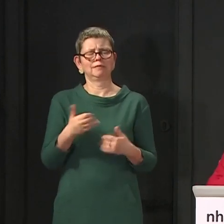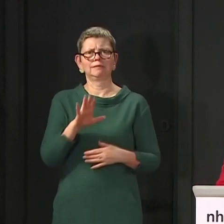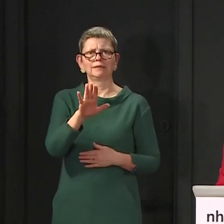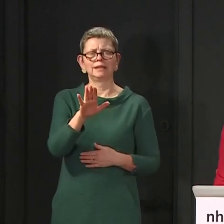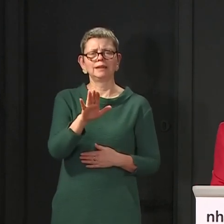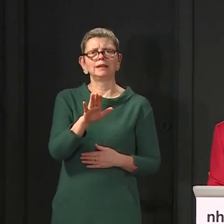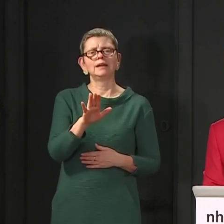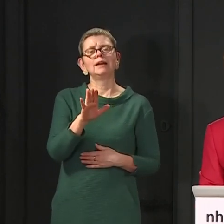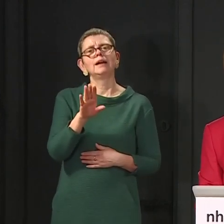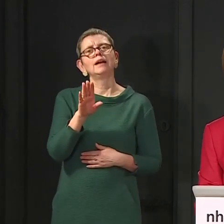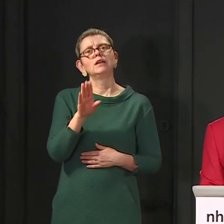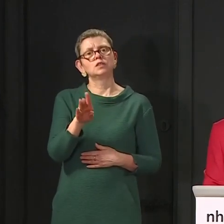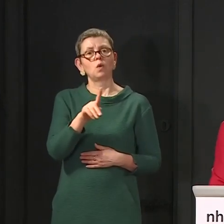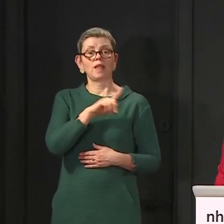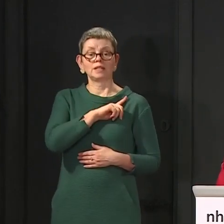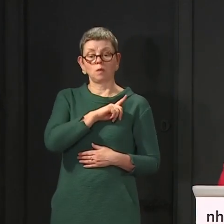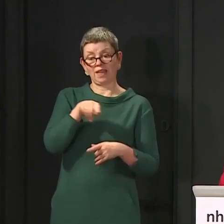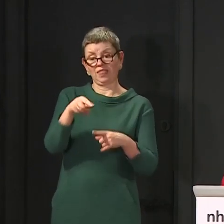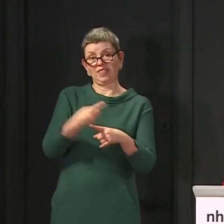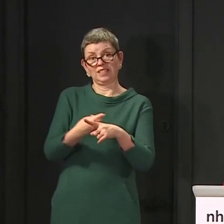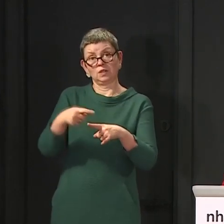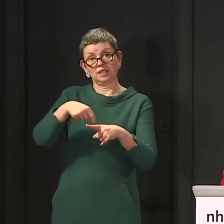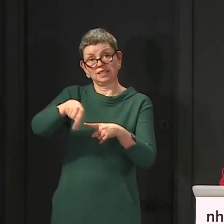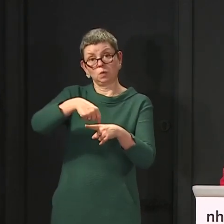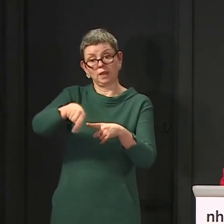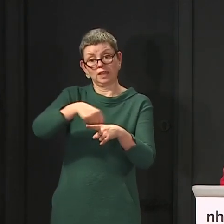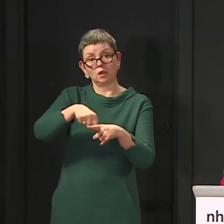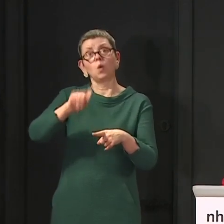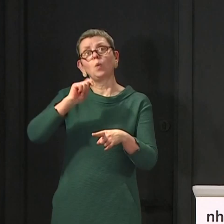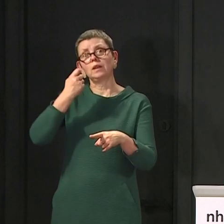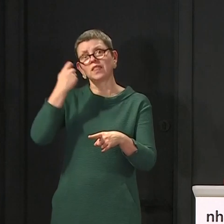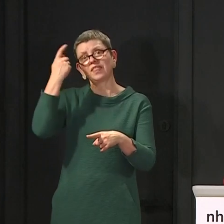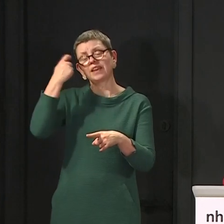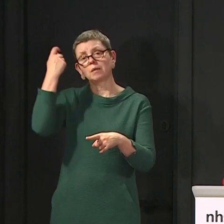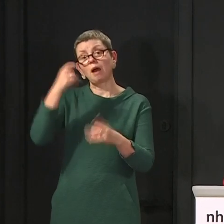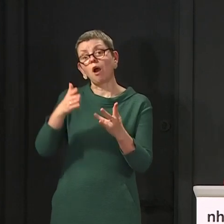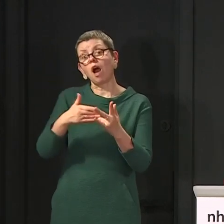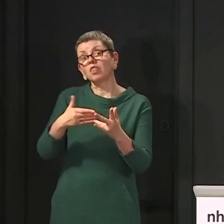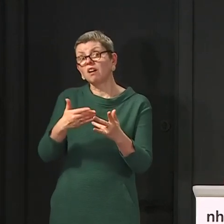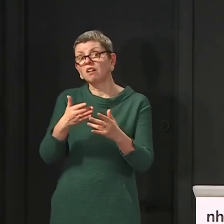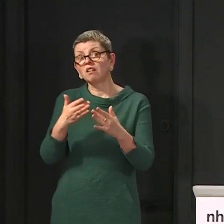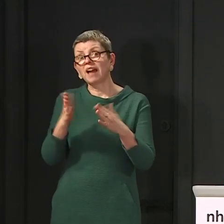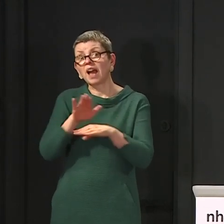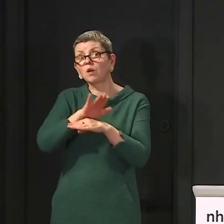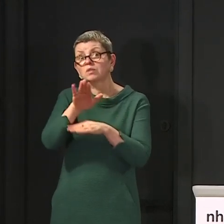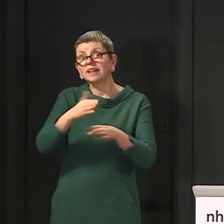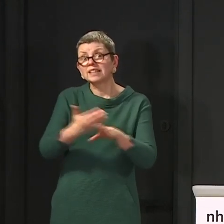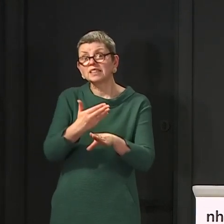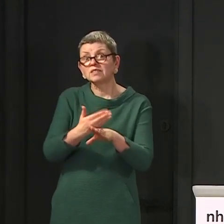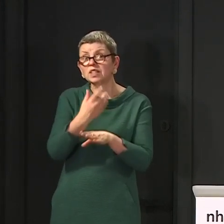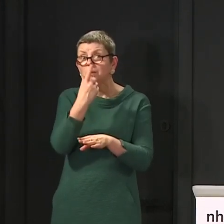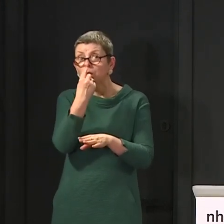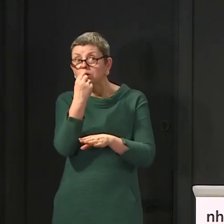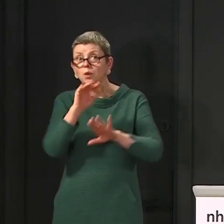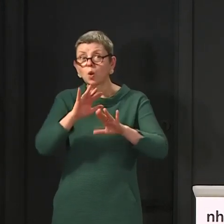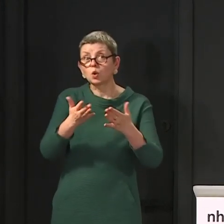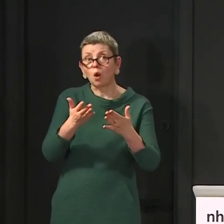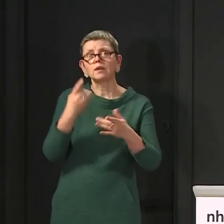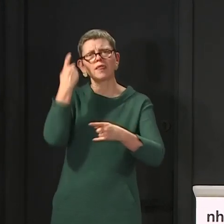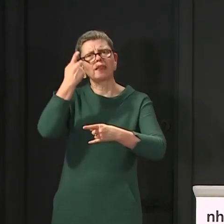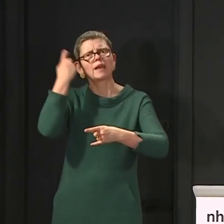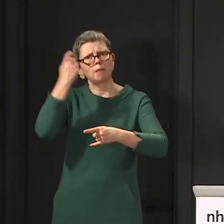will be why over the next week we'll also consider whether other forms of outdoor activity may be possible, is that while I am absolutely